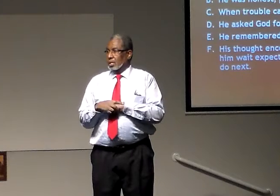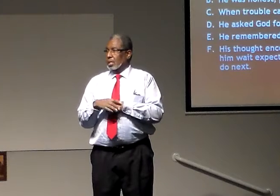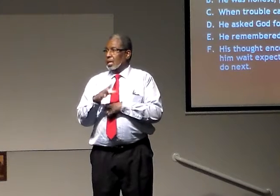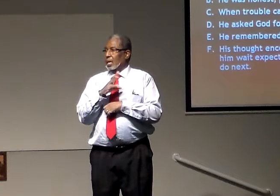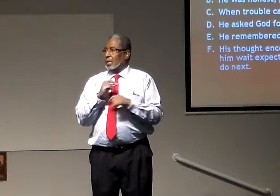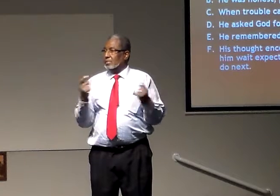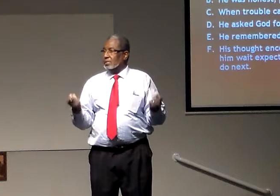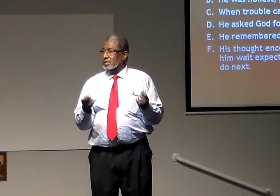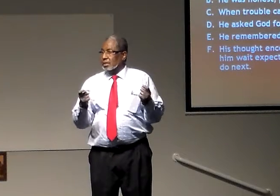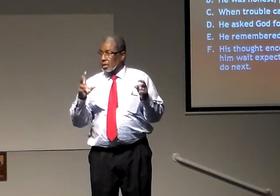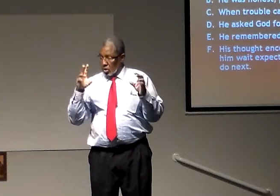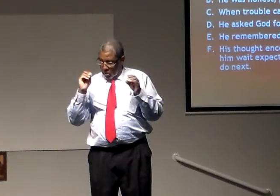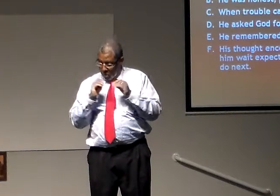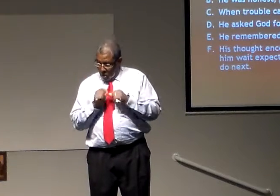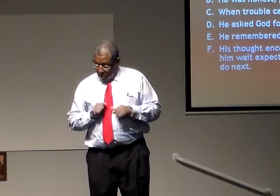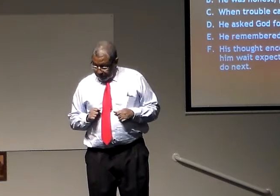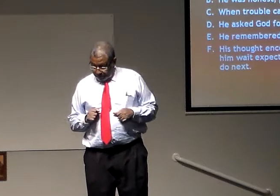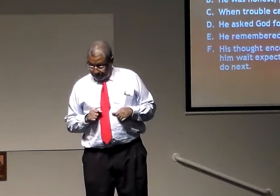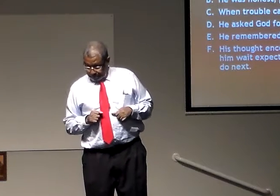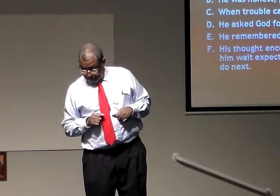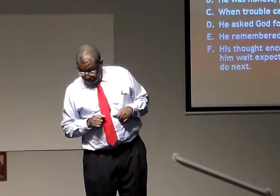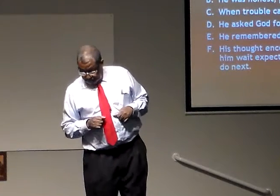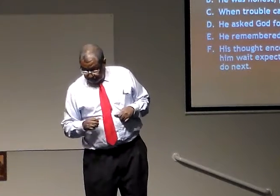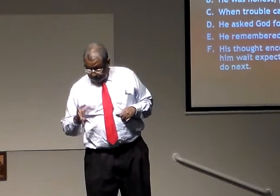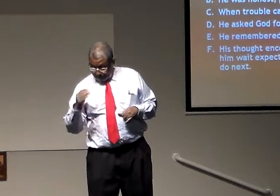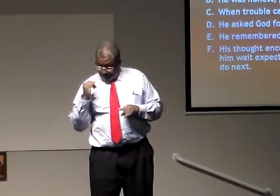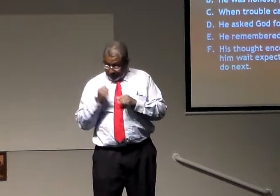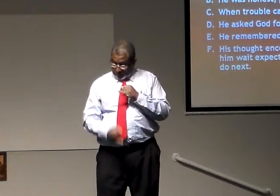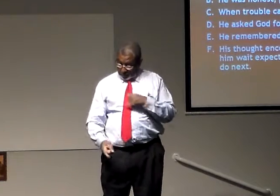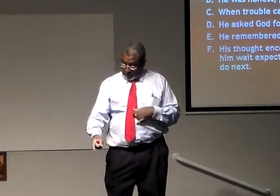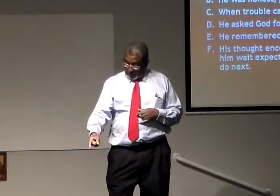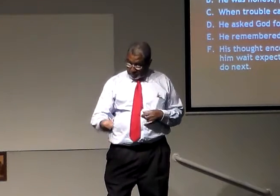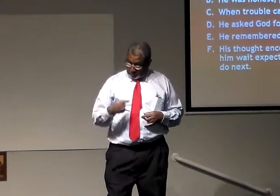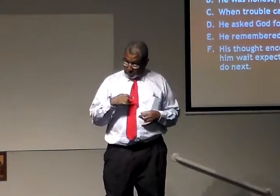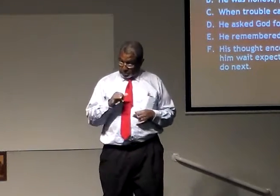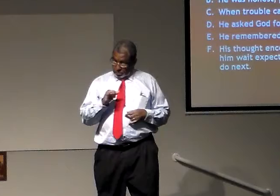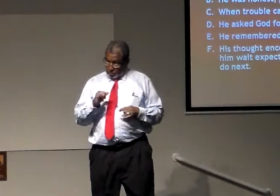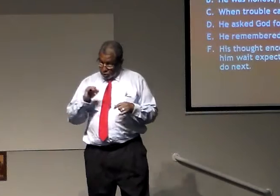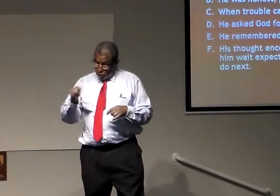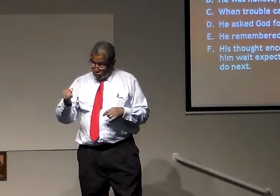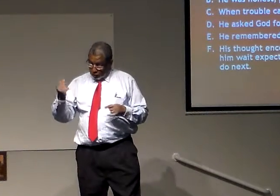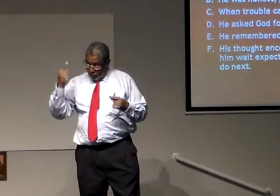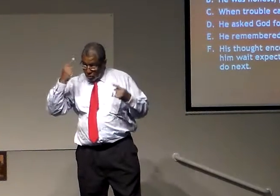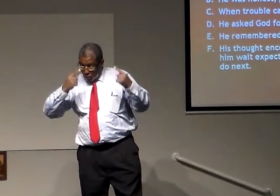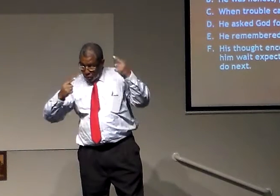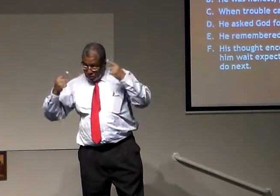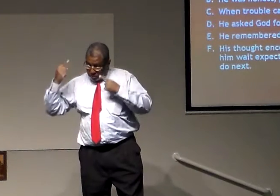faithful with Jesus, and then we'll go and sin no more. And then finally,